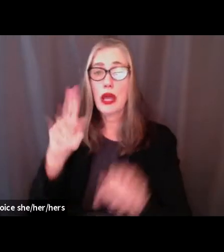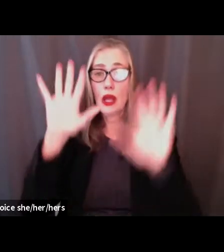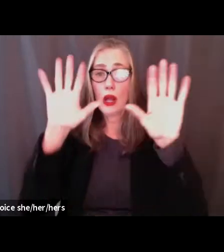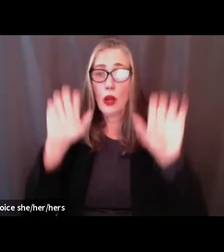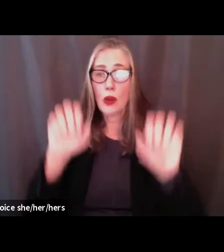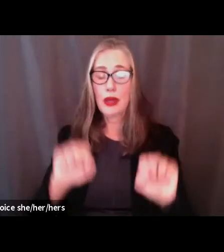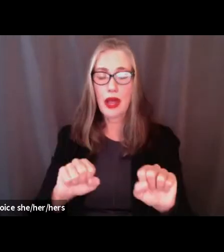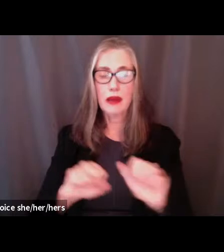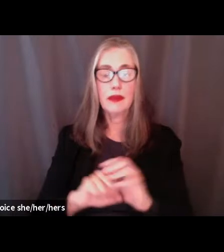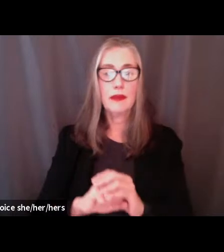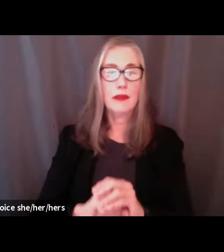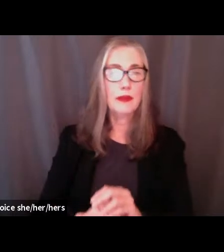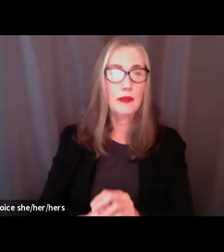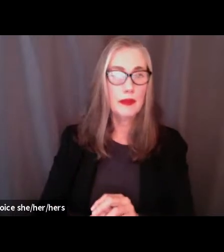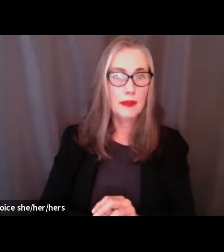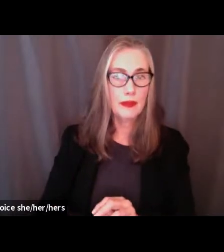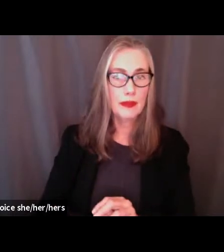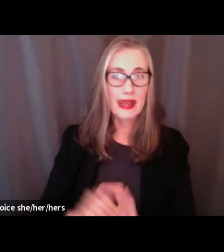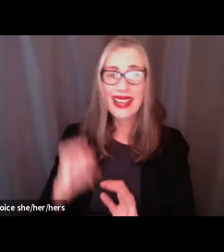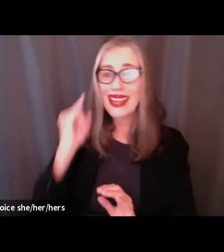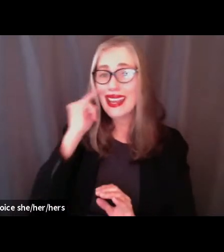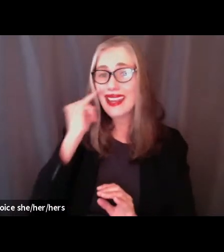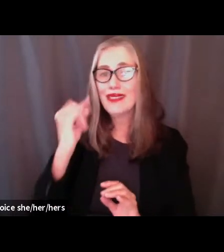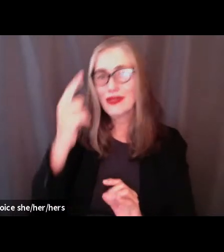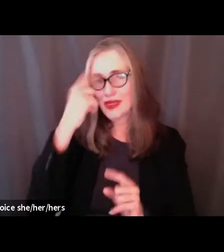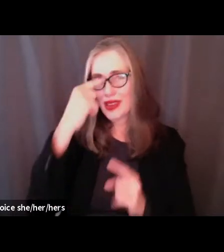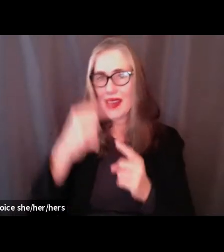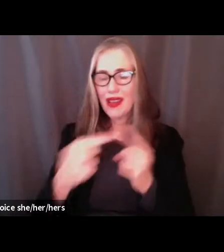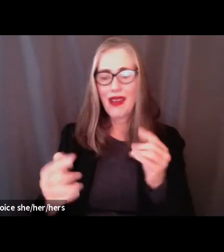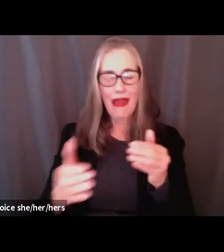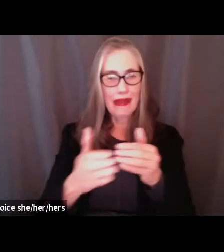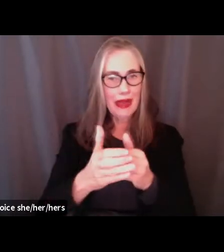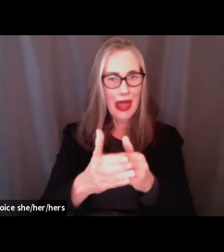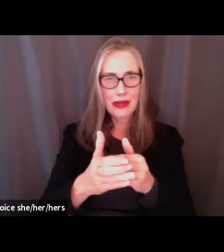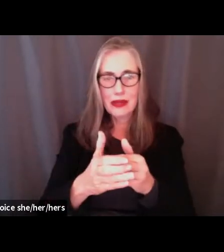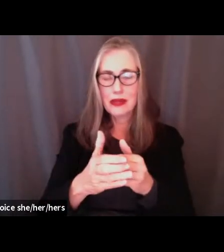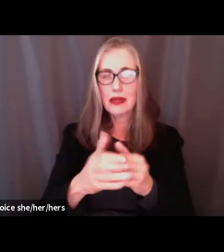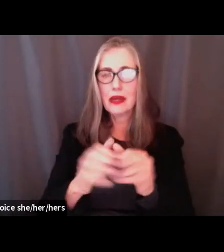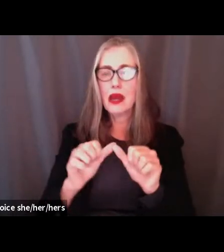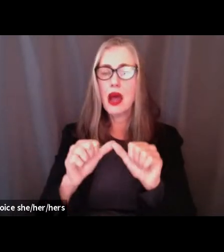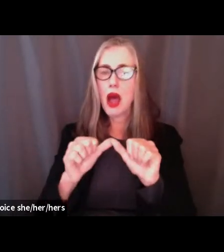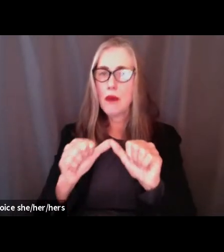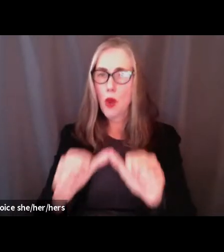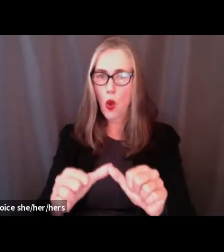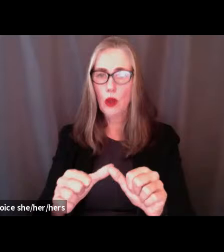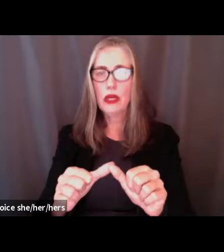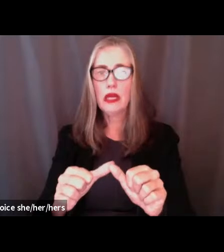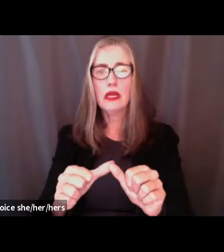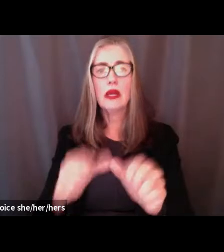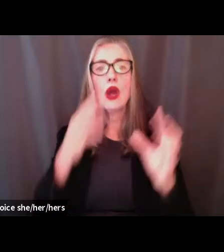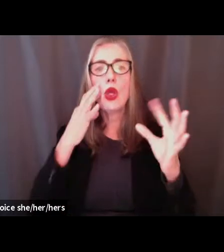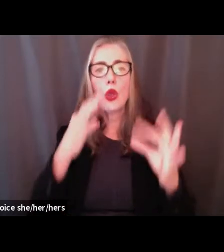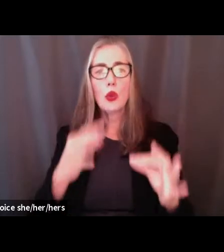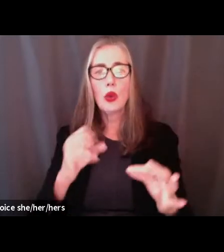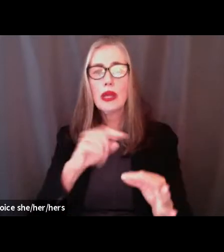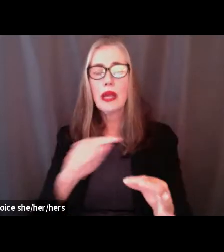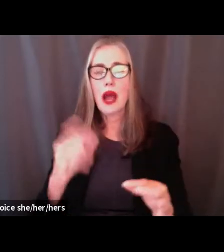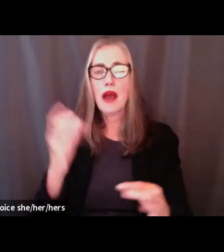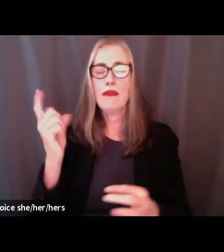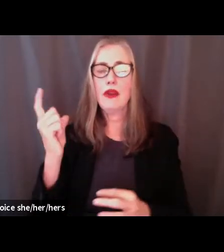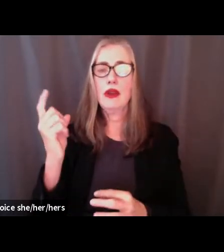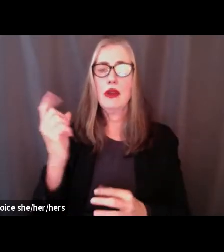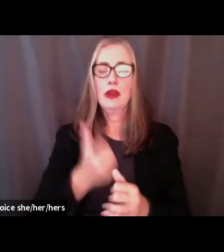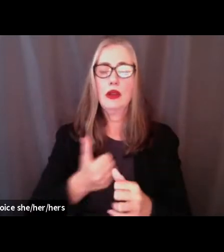And if you're against upholding the ruling of the chair, please press *9 now.